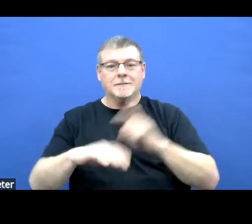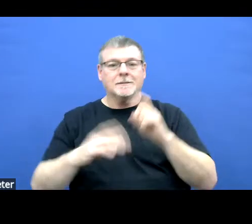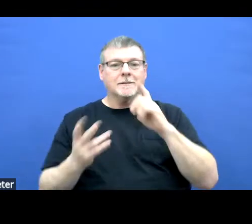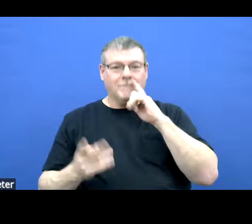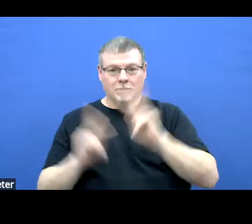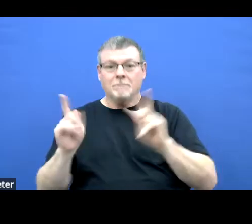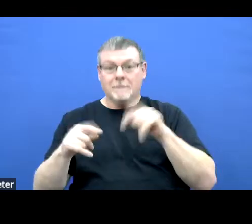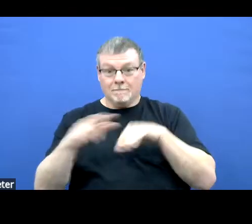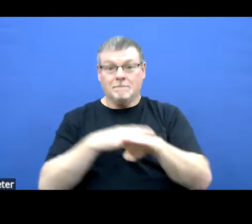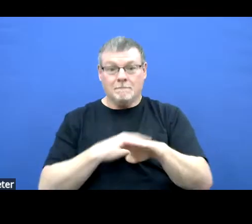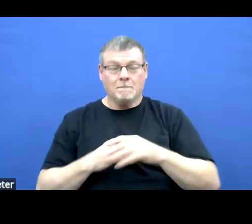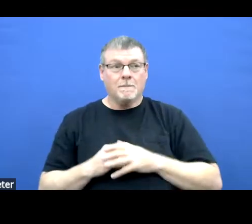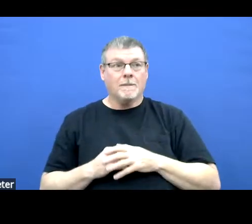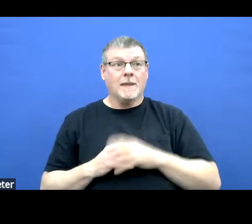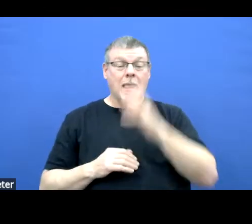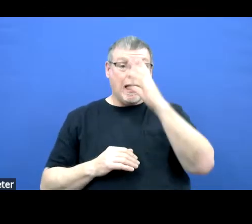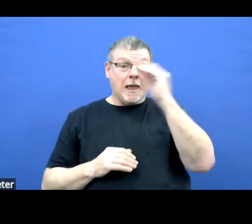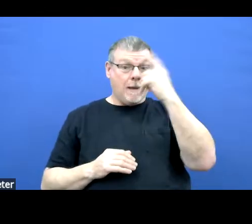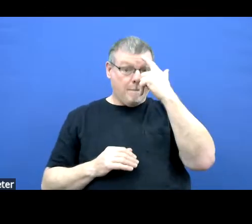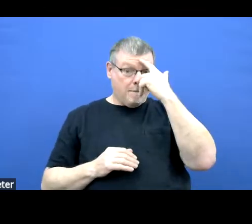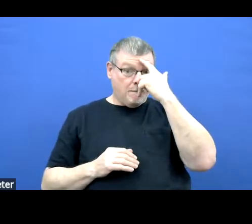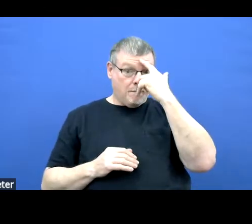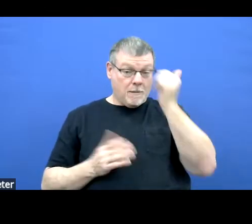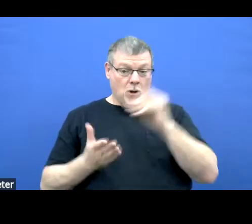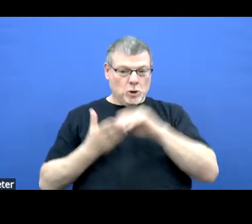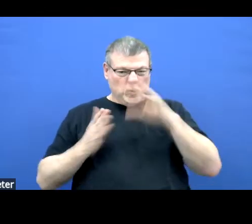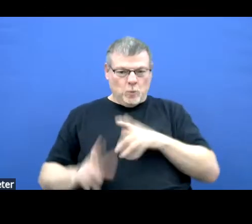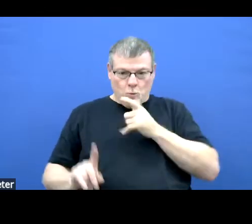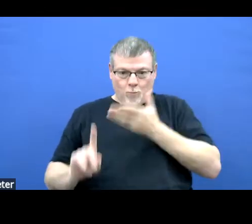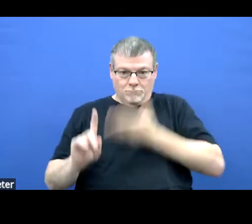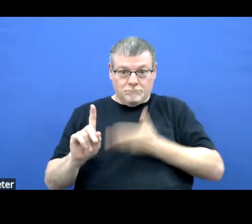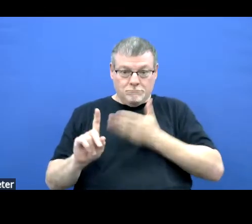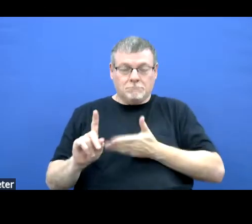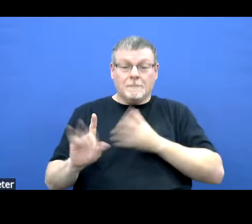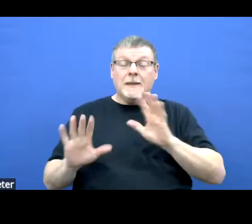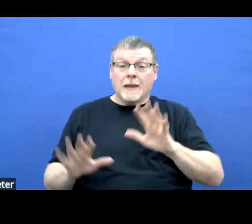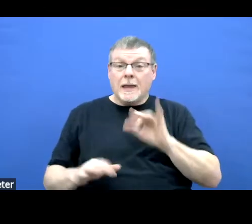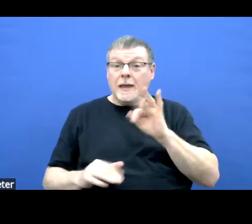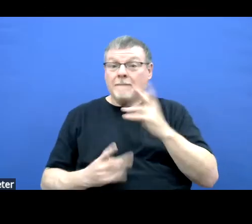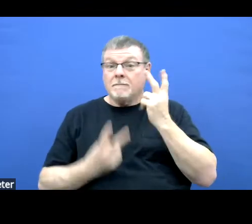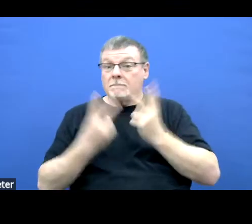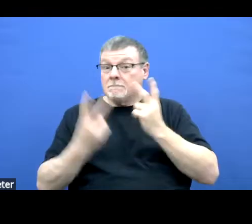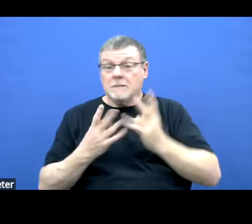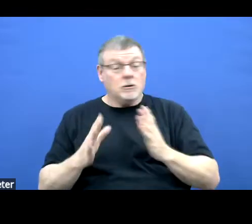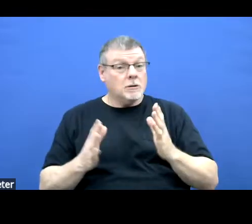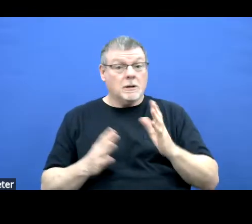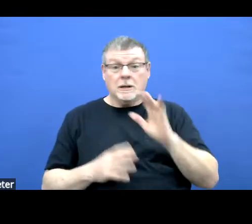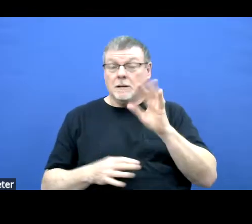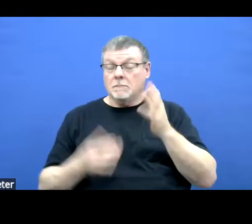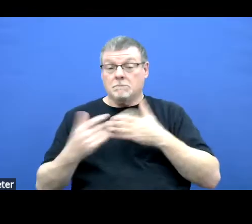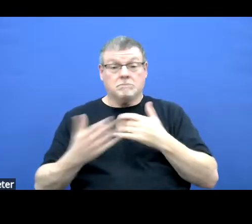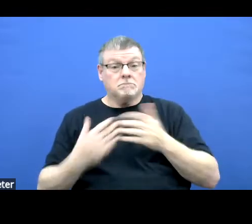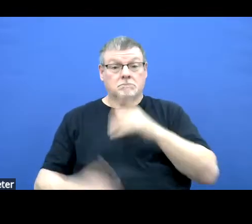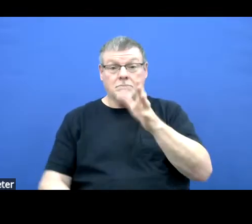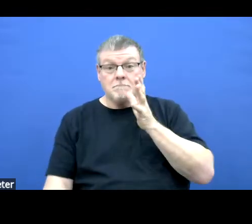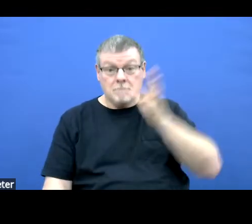coming in, and then because of who our students are, if you're a visitor, even if you're a parent,